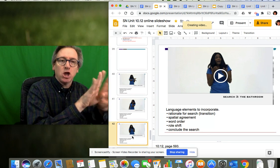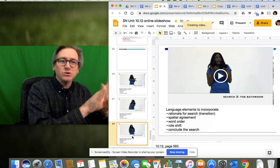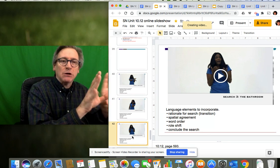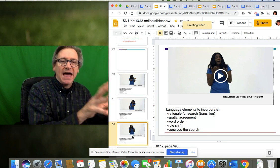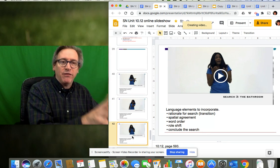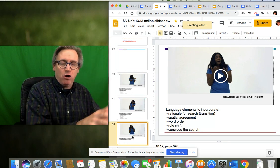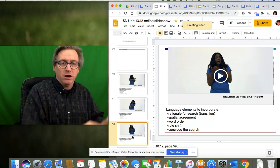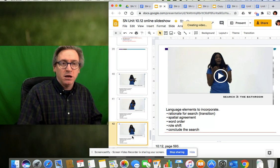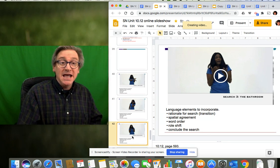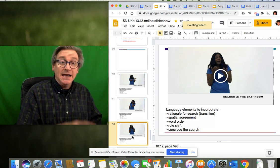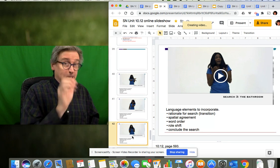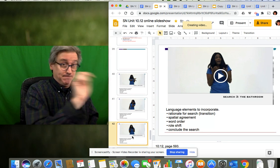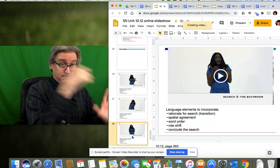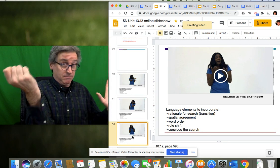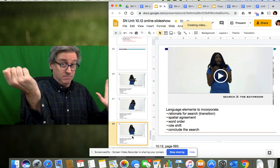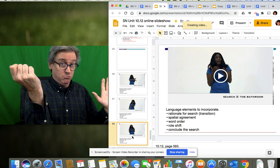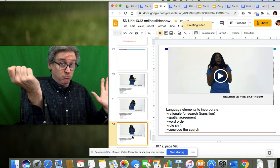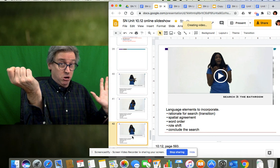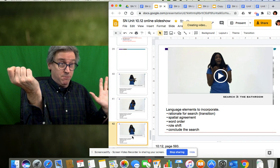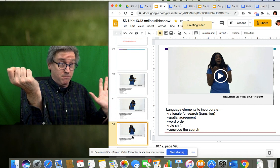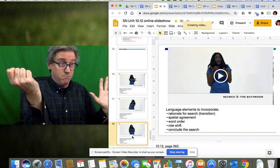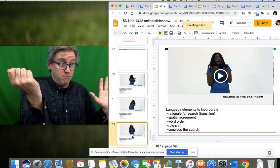finalize, close out that thought.